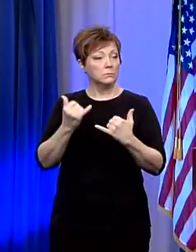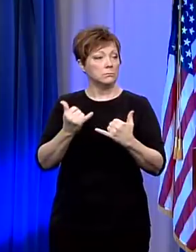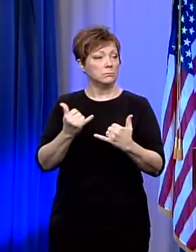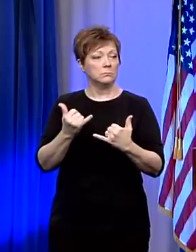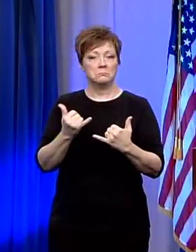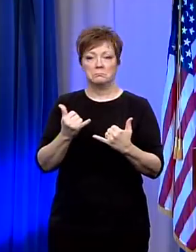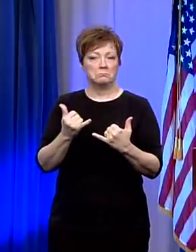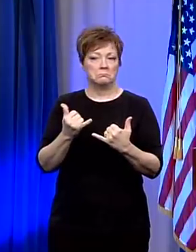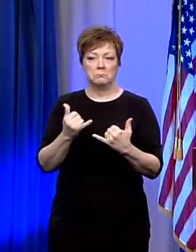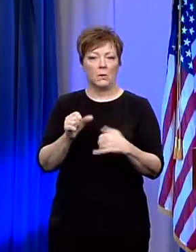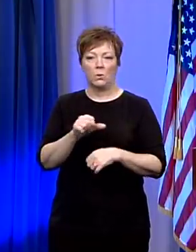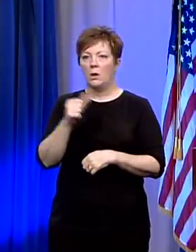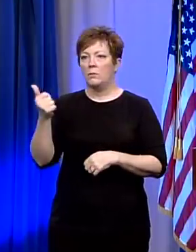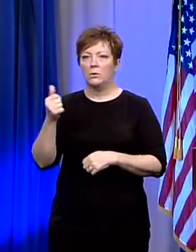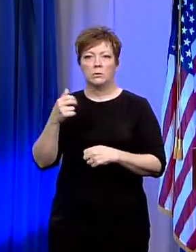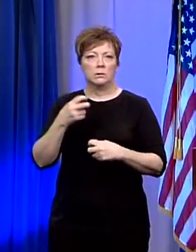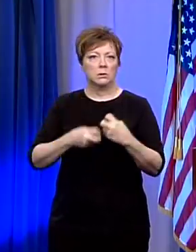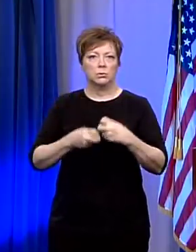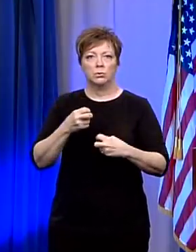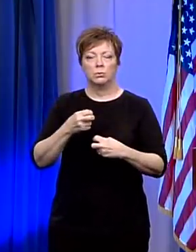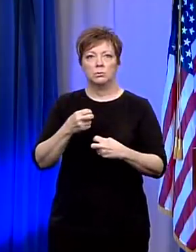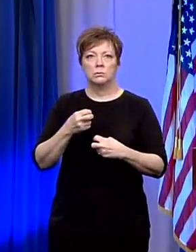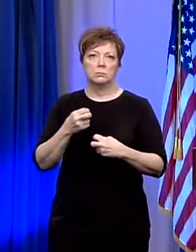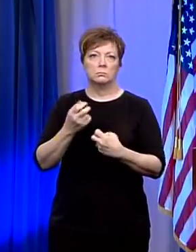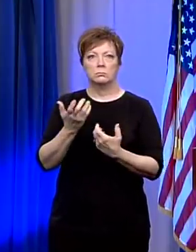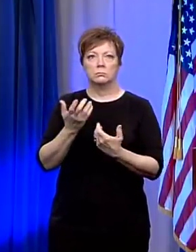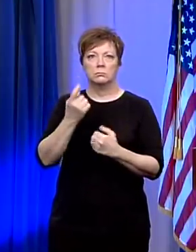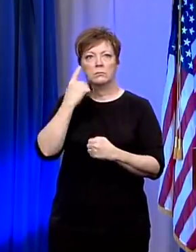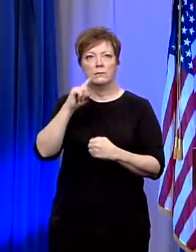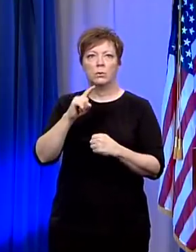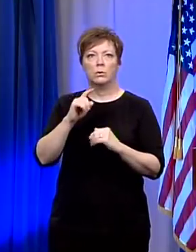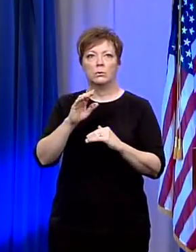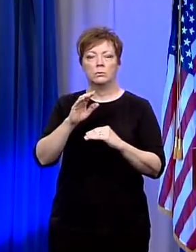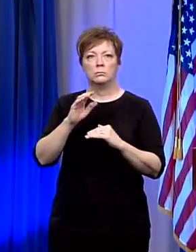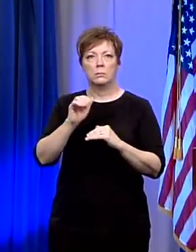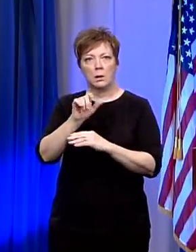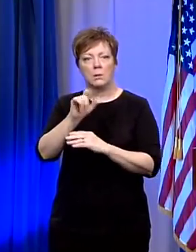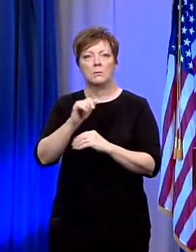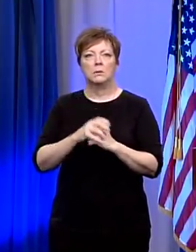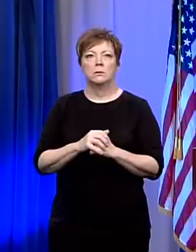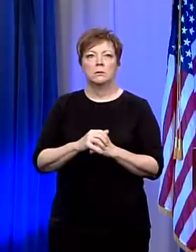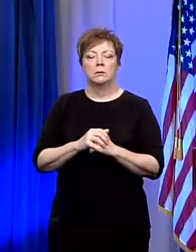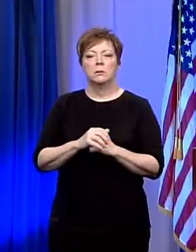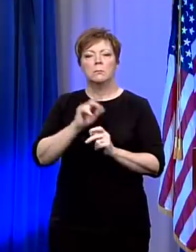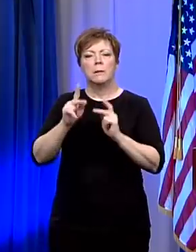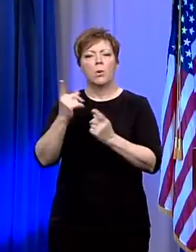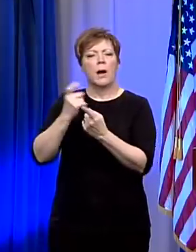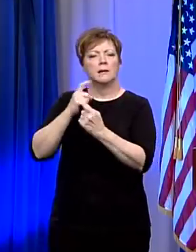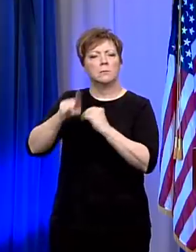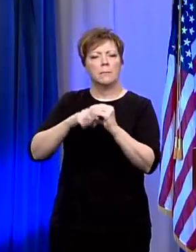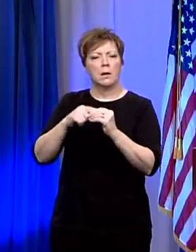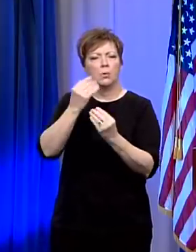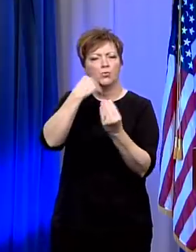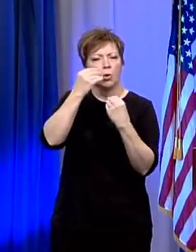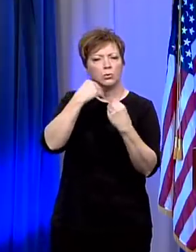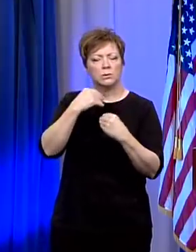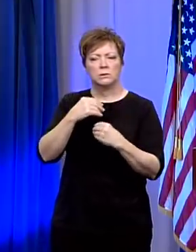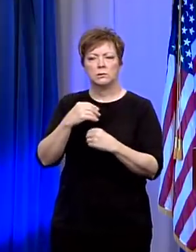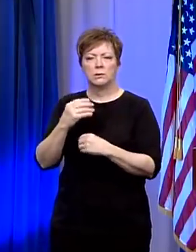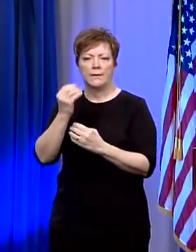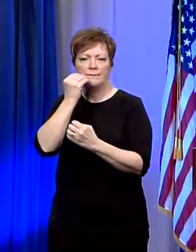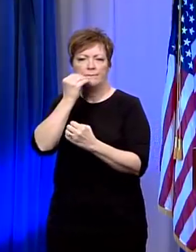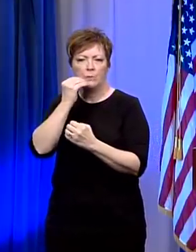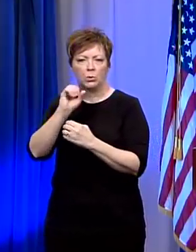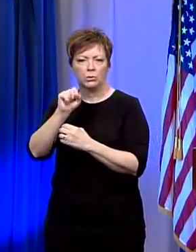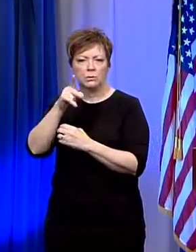other infrastructure issues that I'm aware of. Been asked a lot of questions about groceries and food supply.